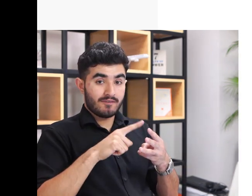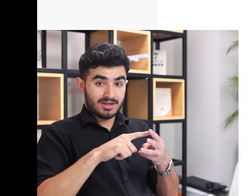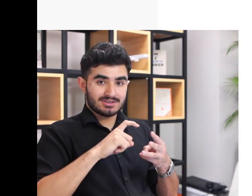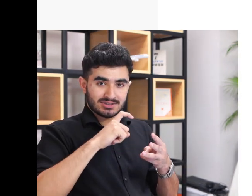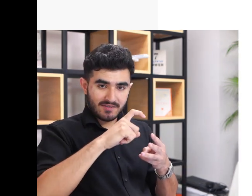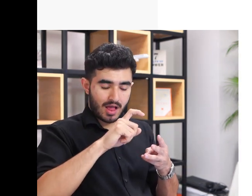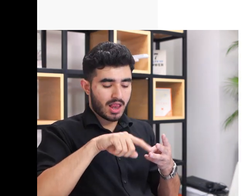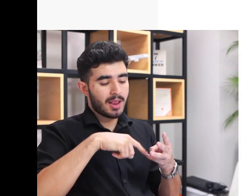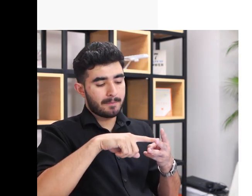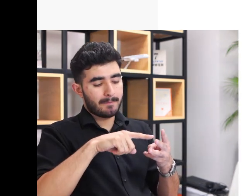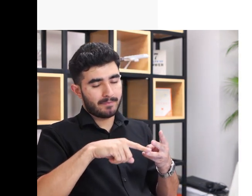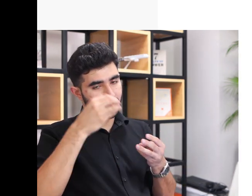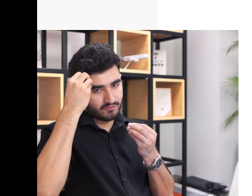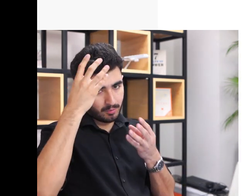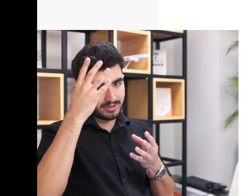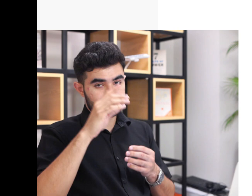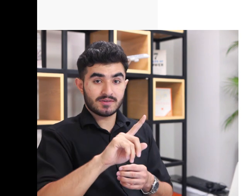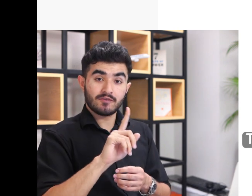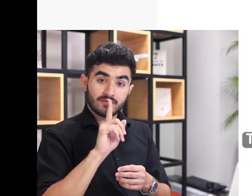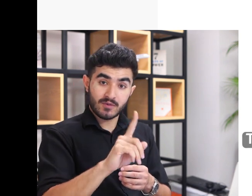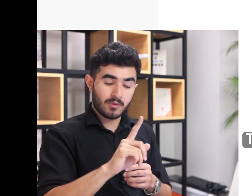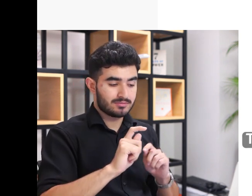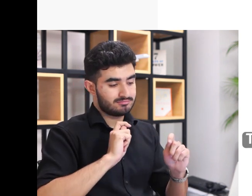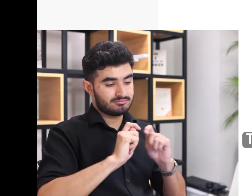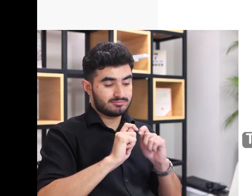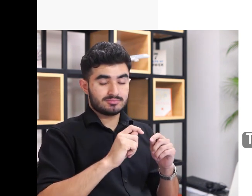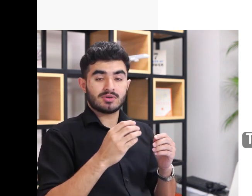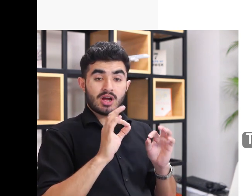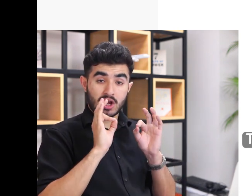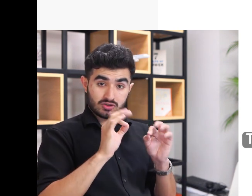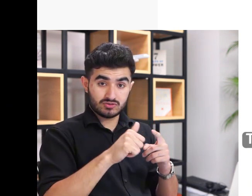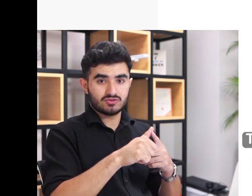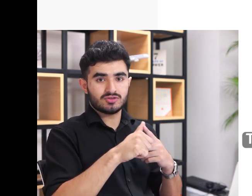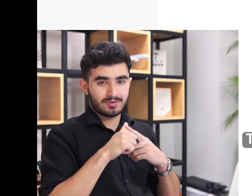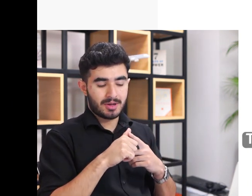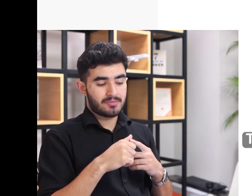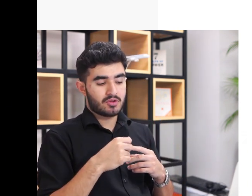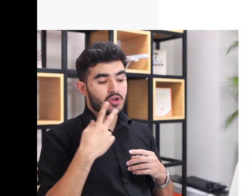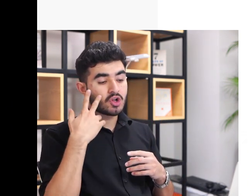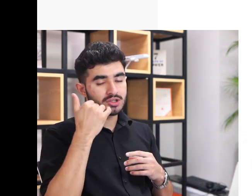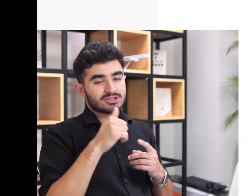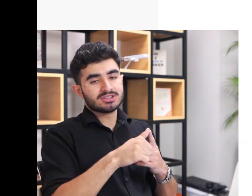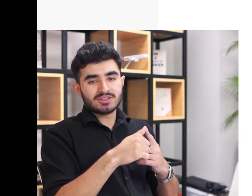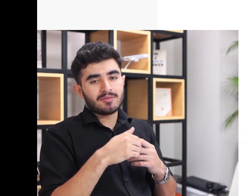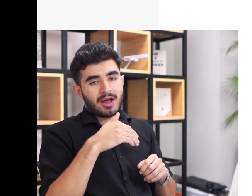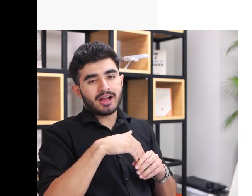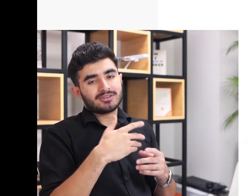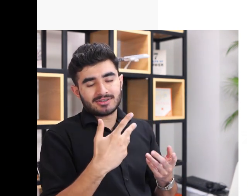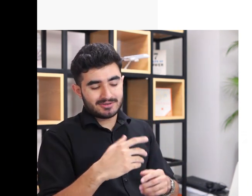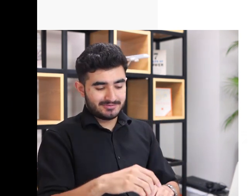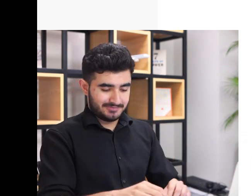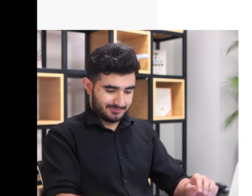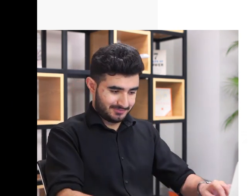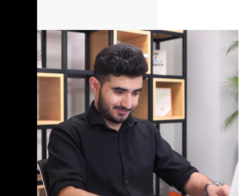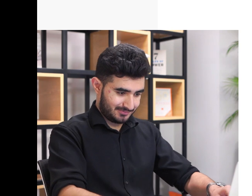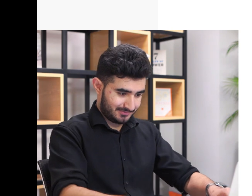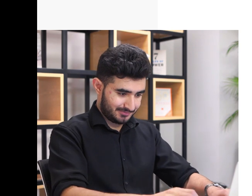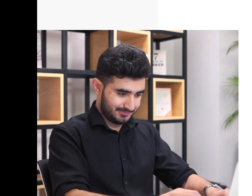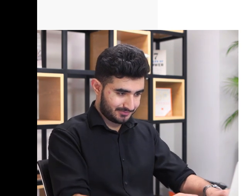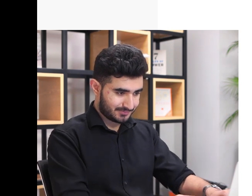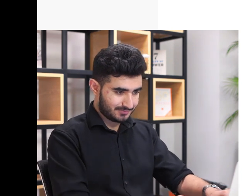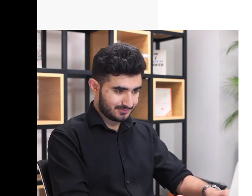So first we ask the question and then added information. That's how we get better responses. Let's see what we get.